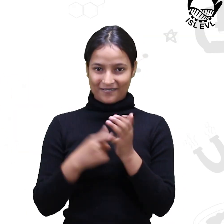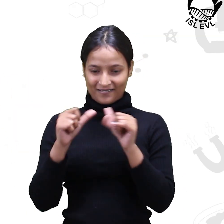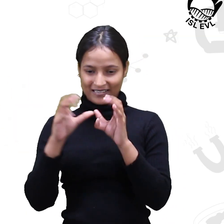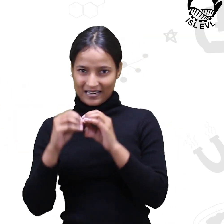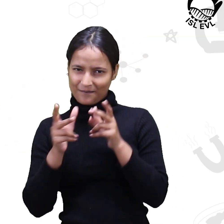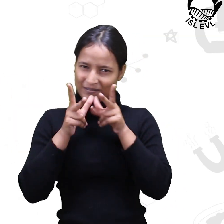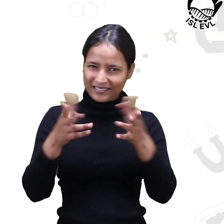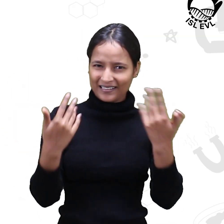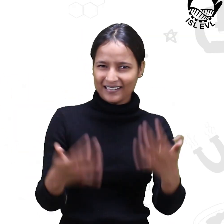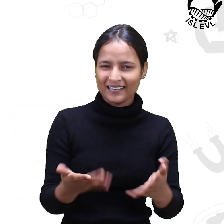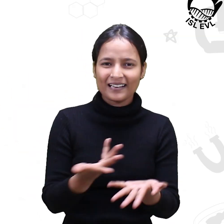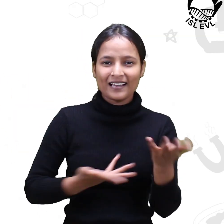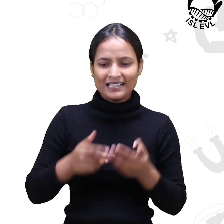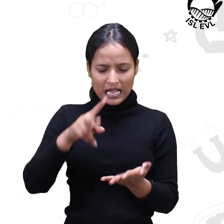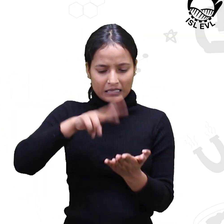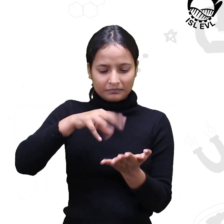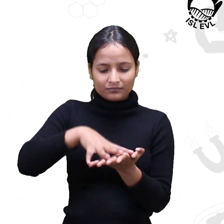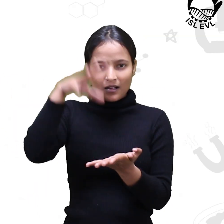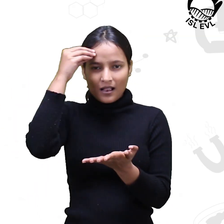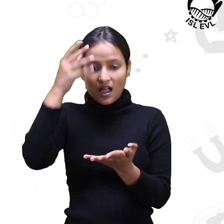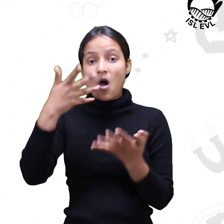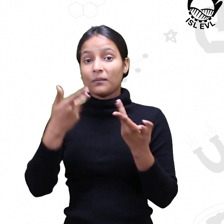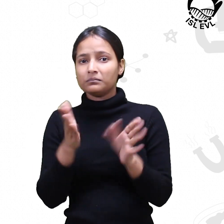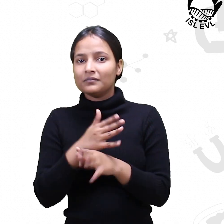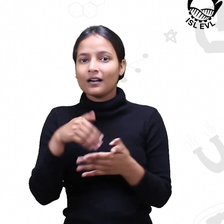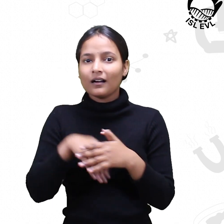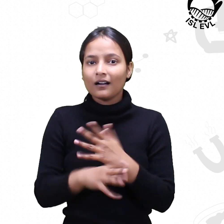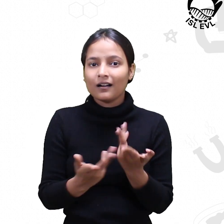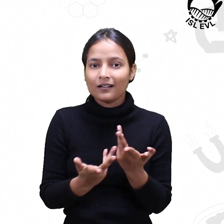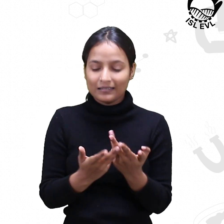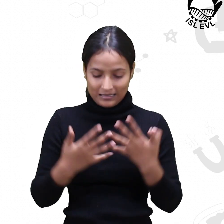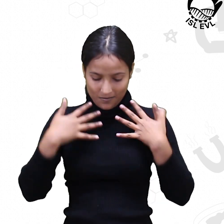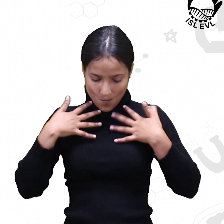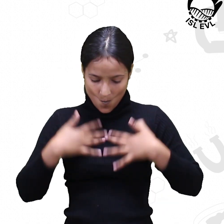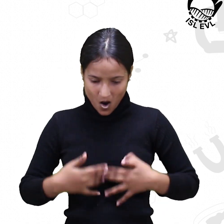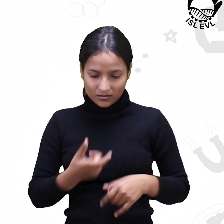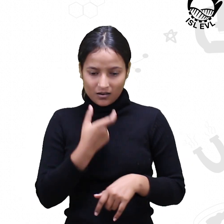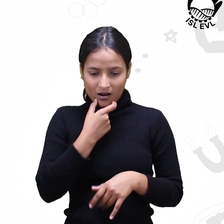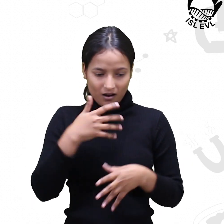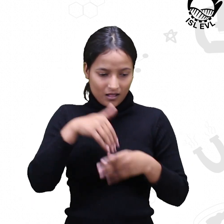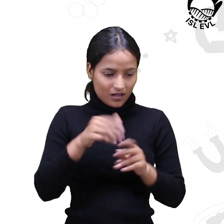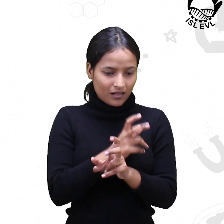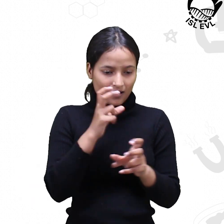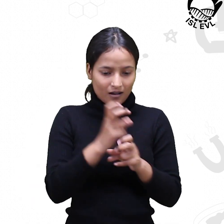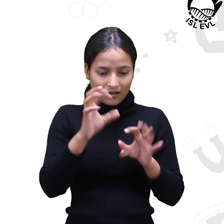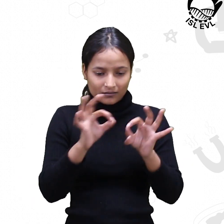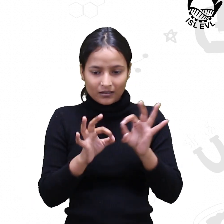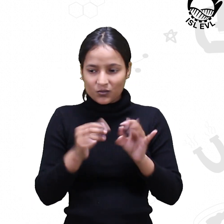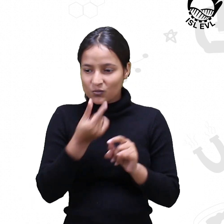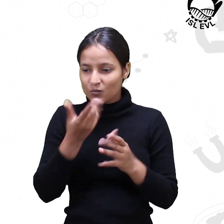us all about how he studies bone and cartilage development in his lab using various